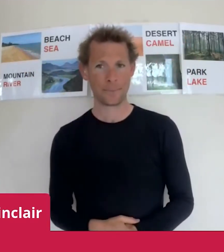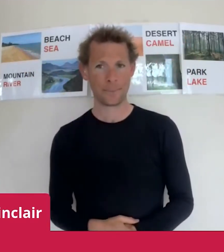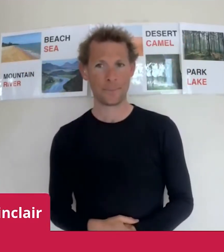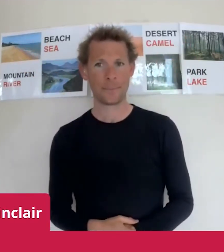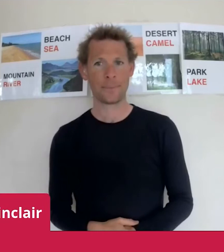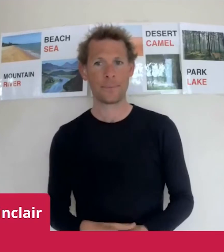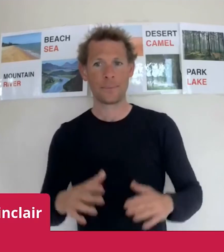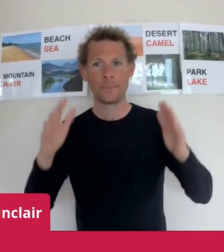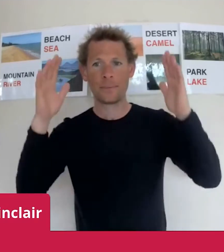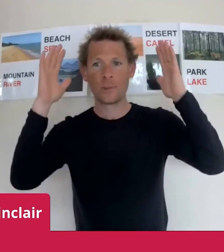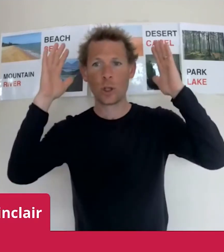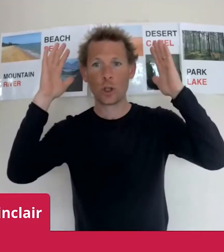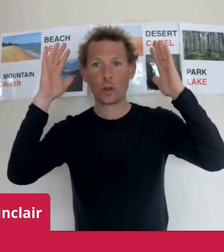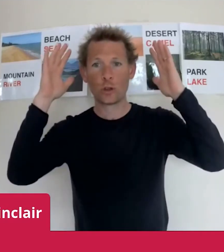Let's do that again.